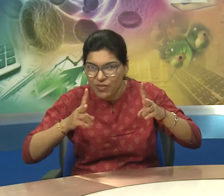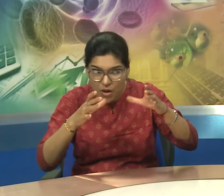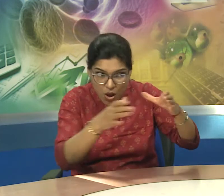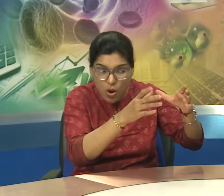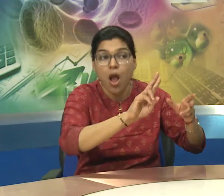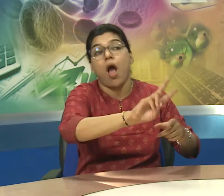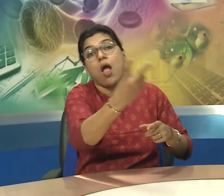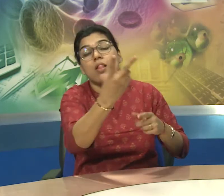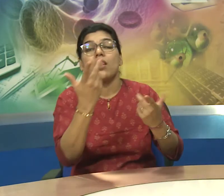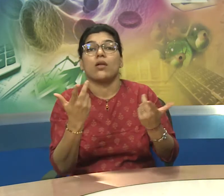card,